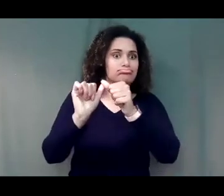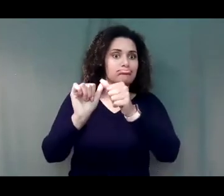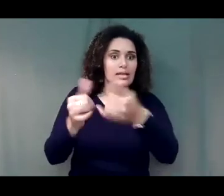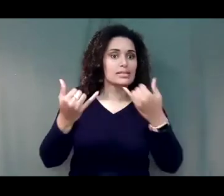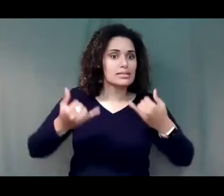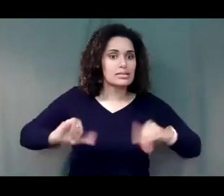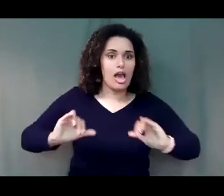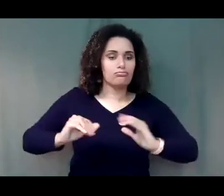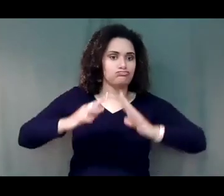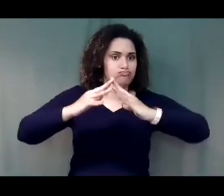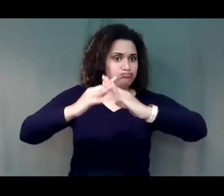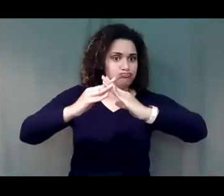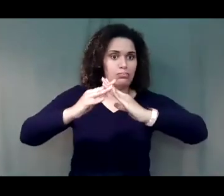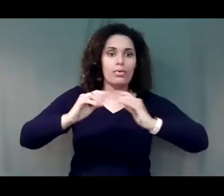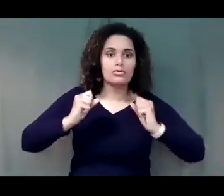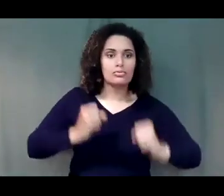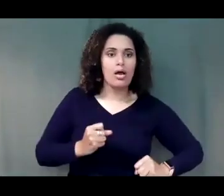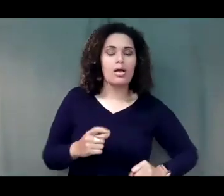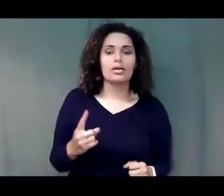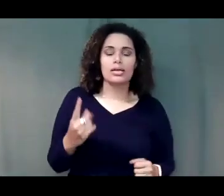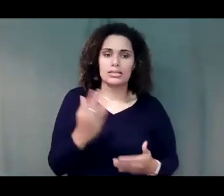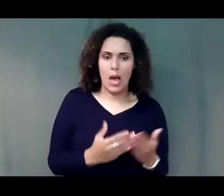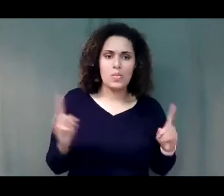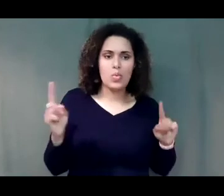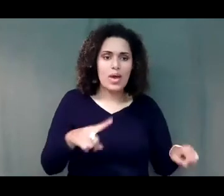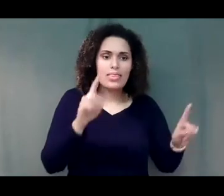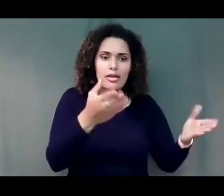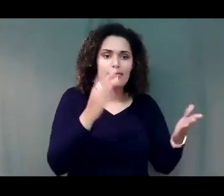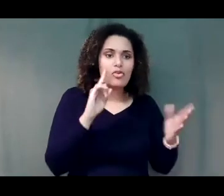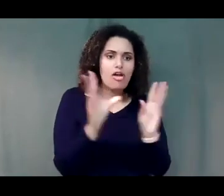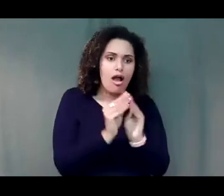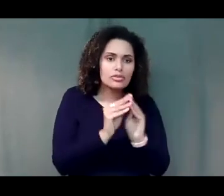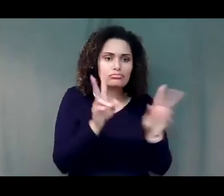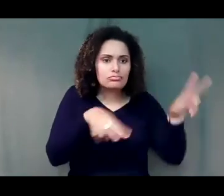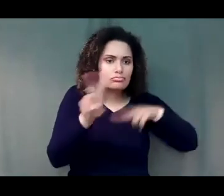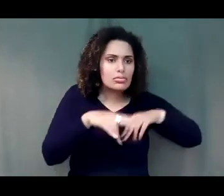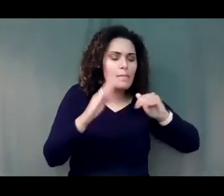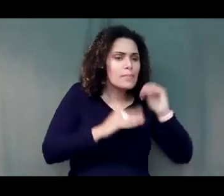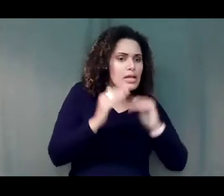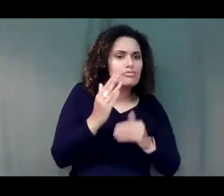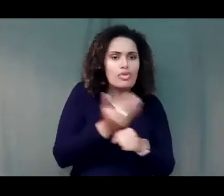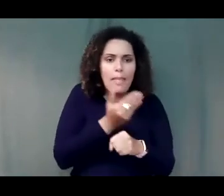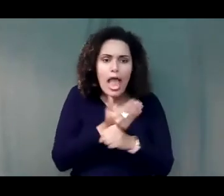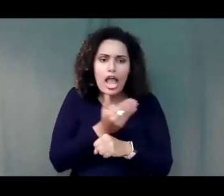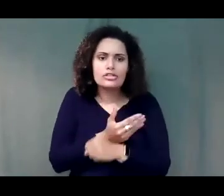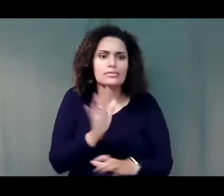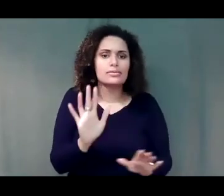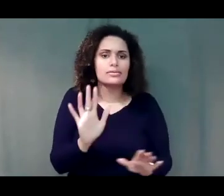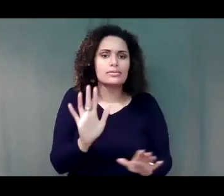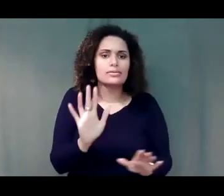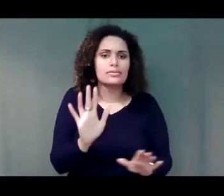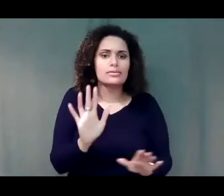a conference and looked at one of the buildings, and there was some repair work going on, and for some reason they had